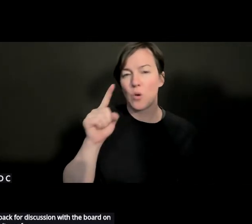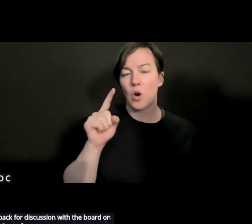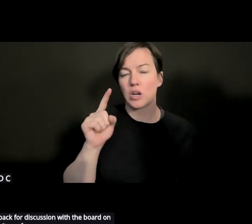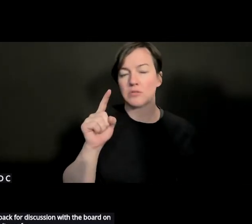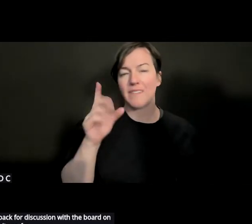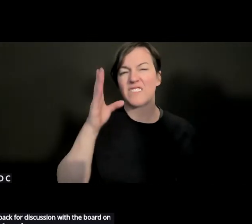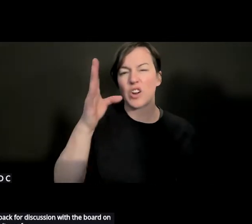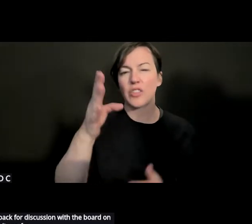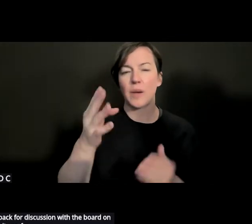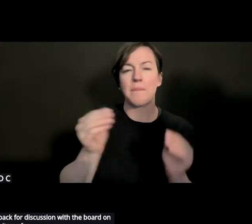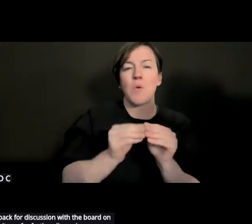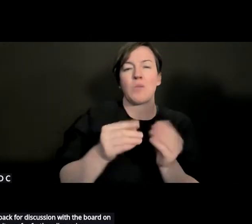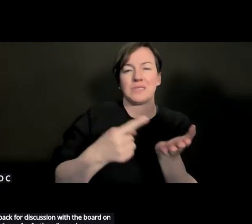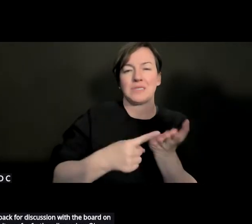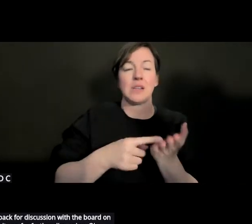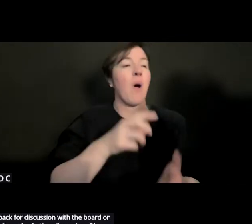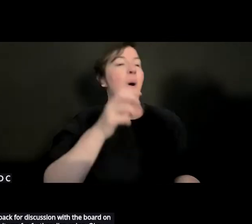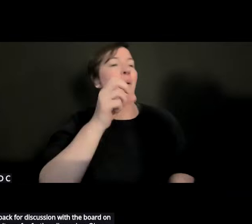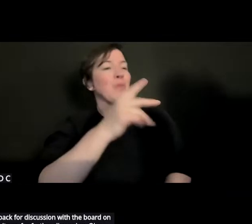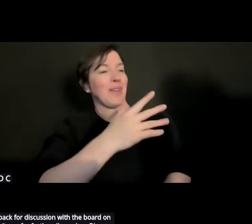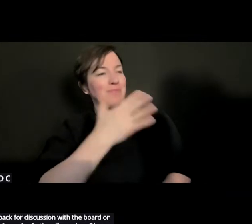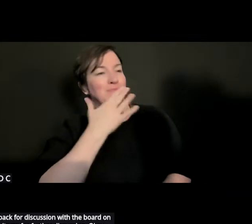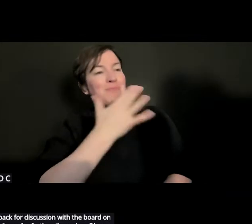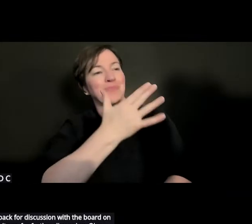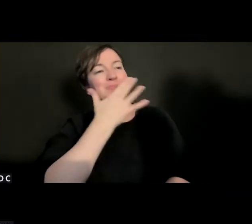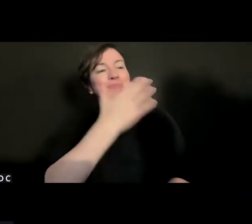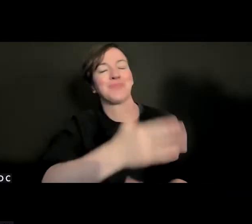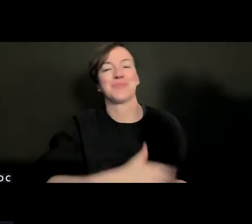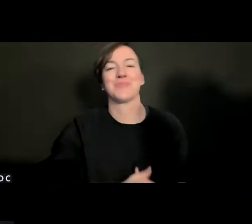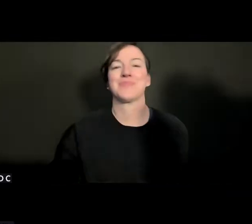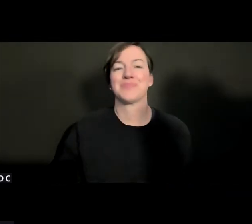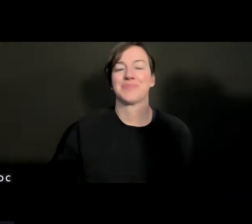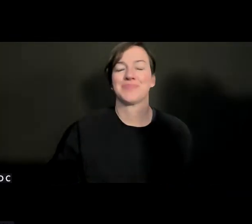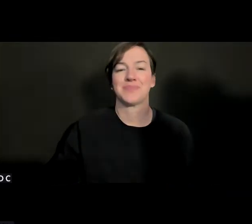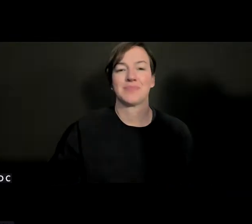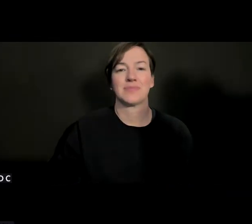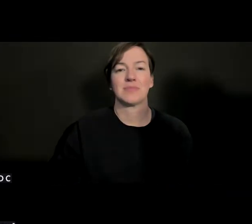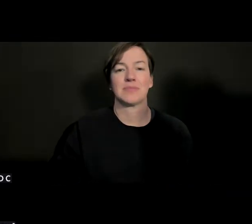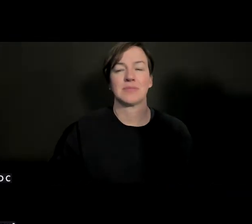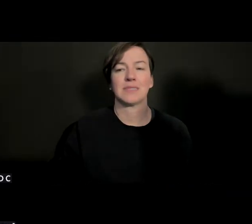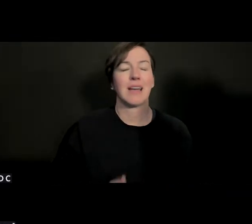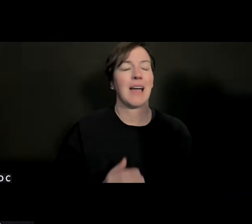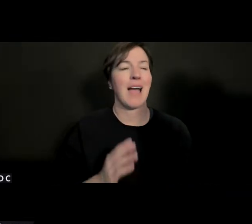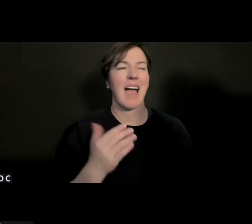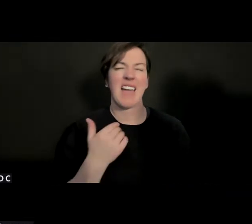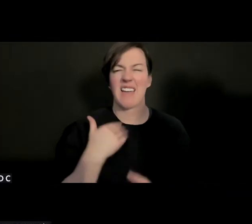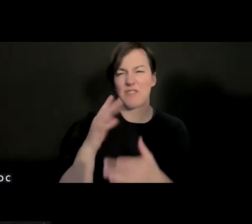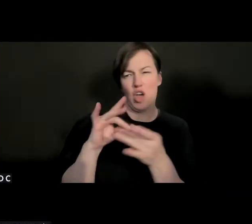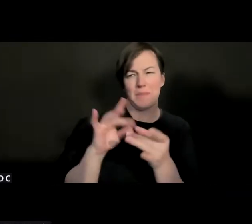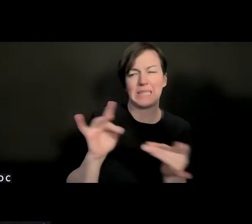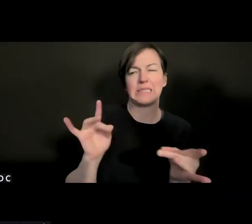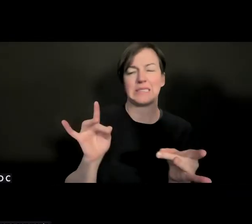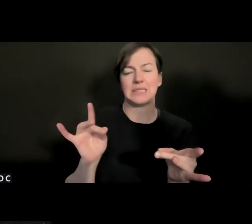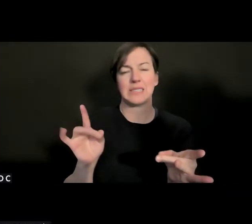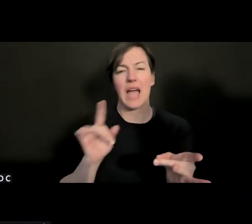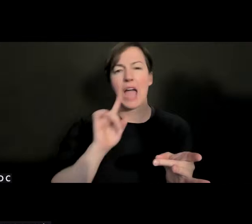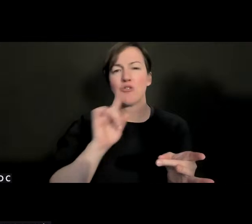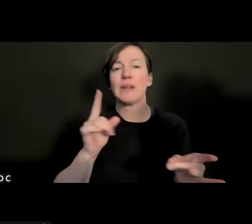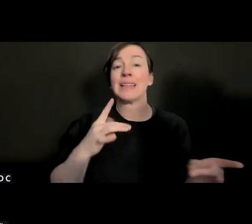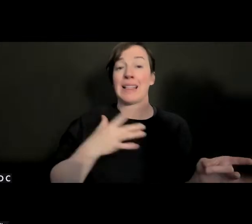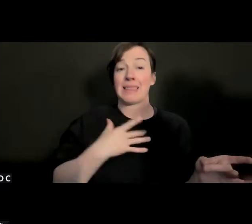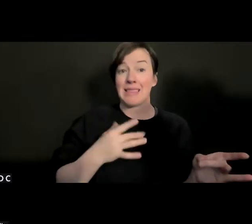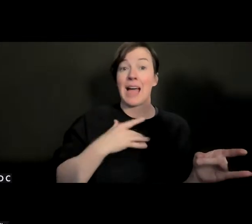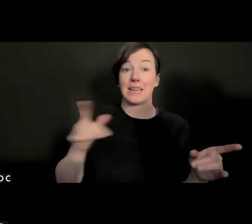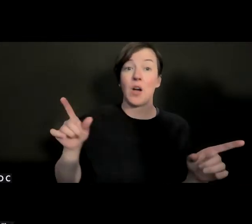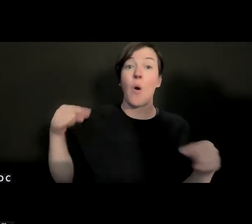further discussion. Okay, thank you. I have some comments. I really like over the